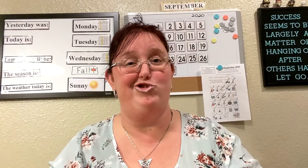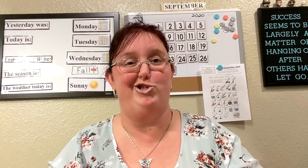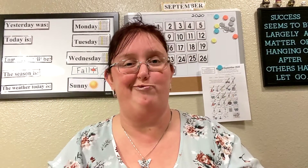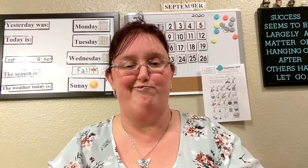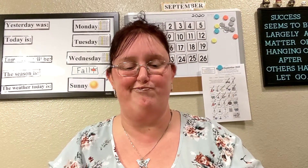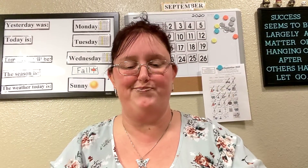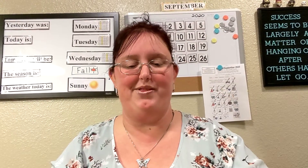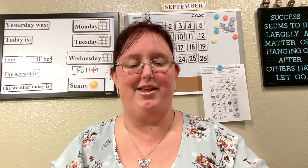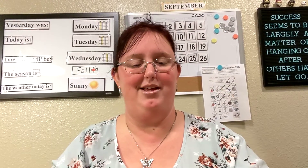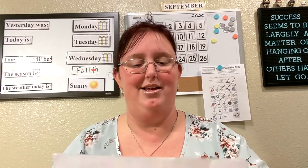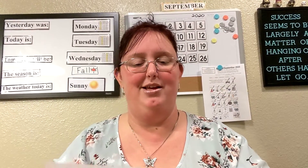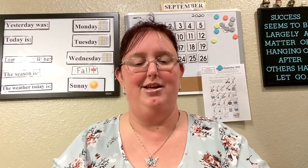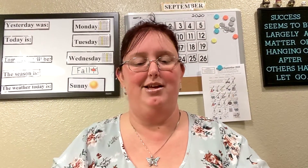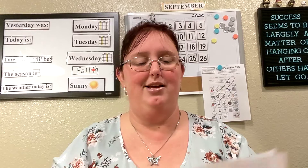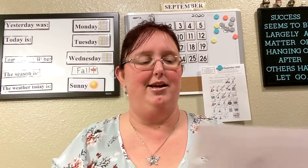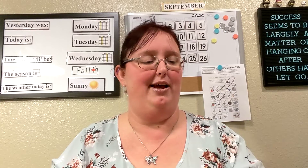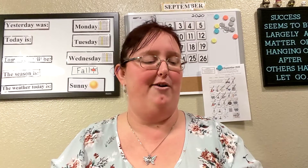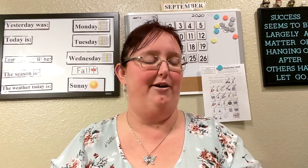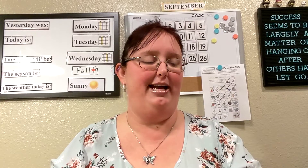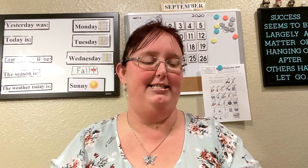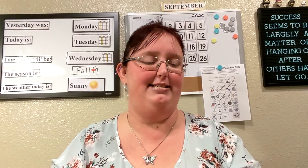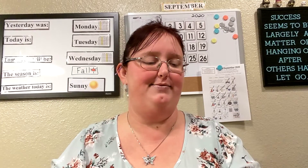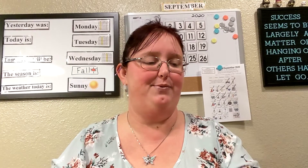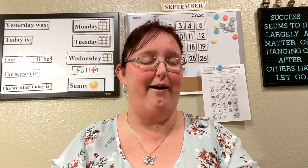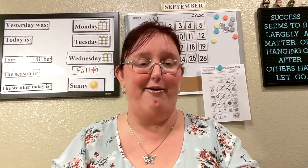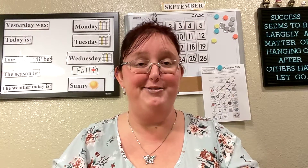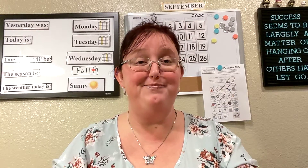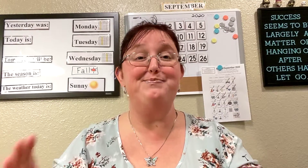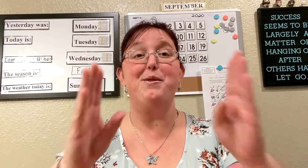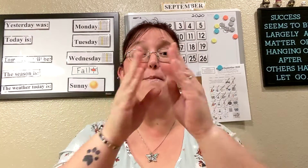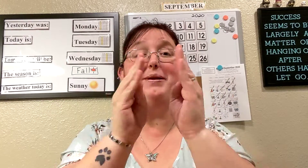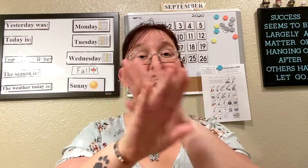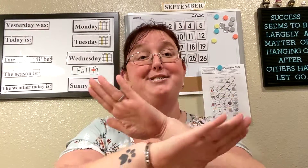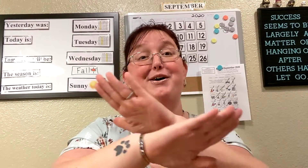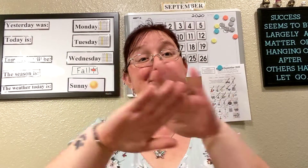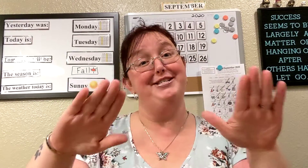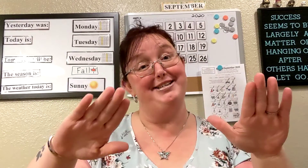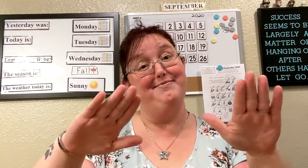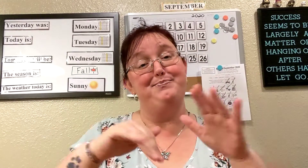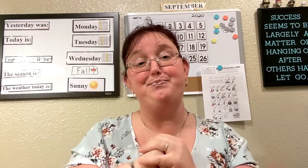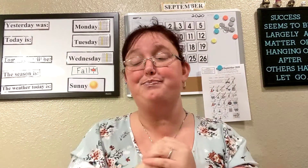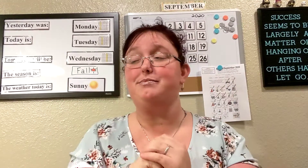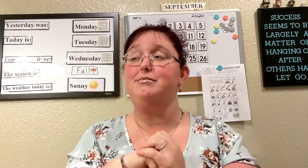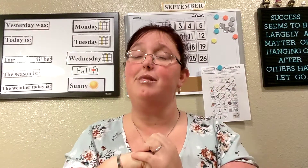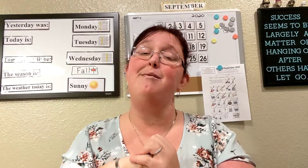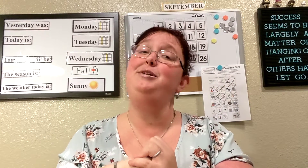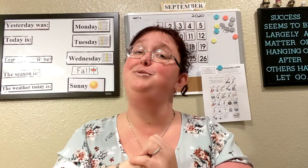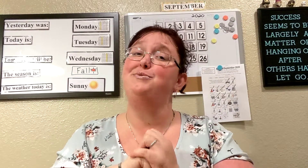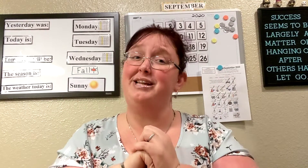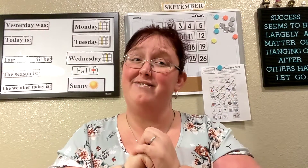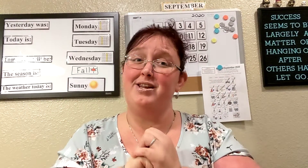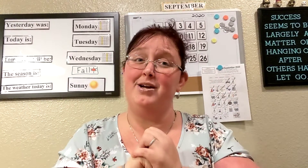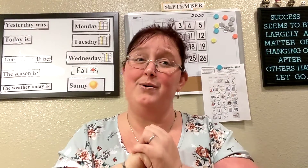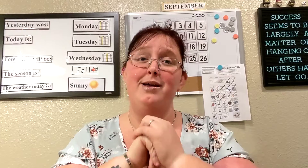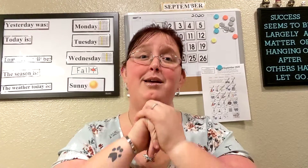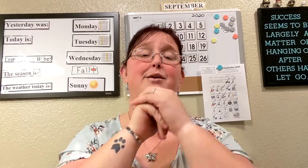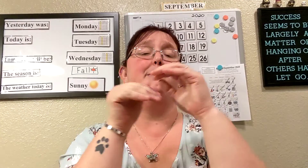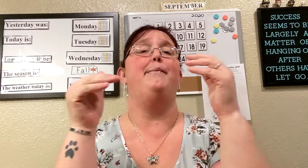true. All right, well, meeting is all done. I'm gonna do a reading video. Remember,